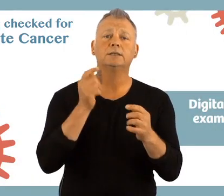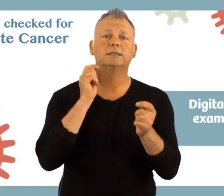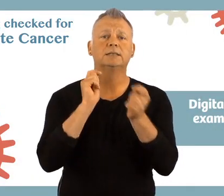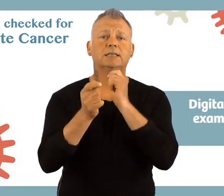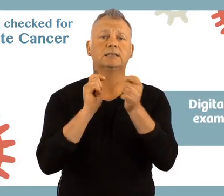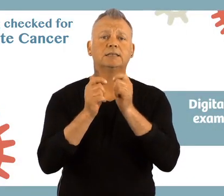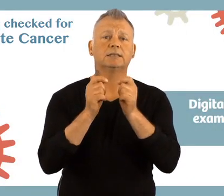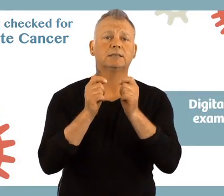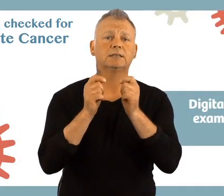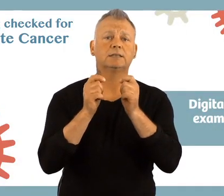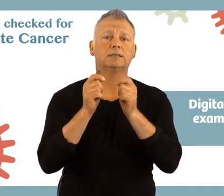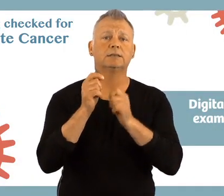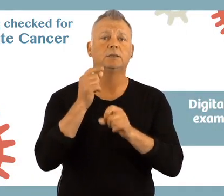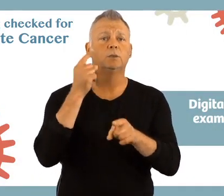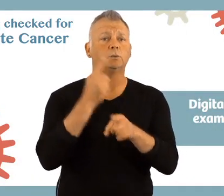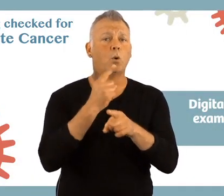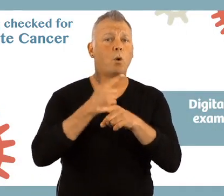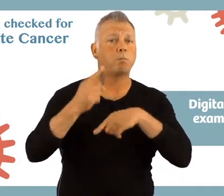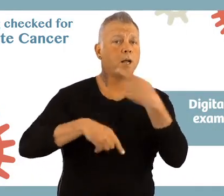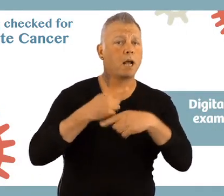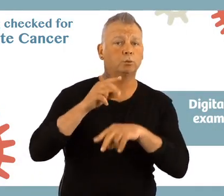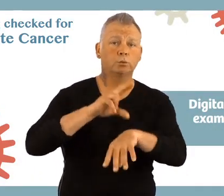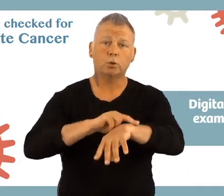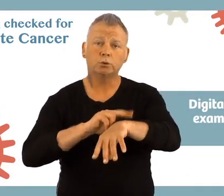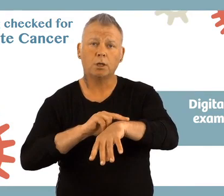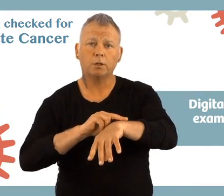Sometimes men with prostate cancer will have normal PSA levels.